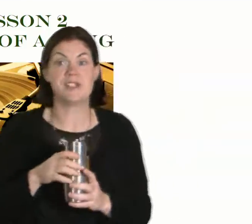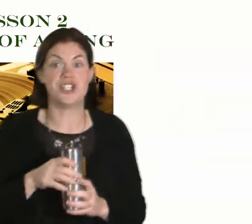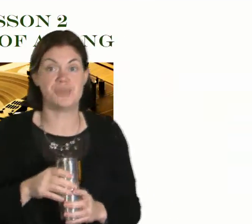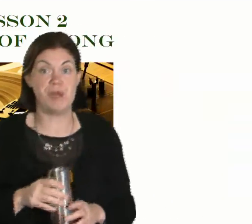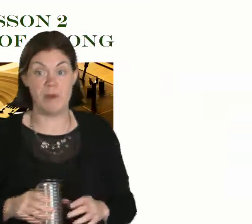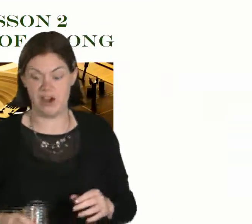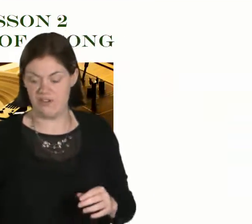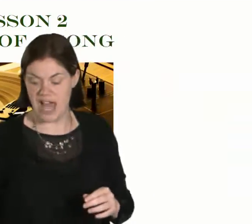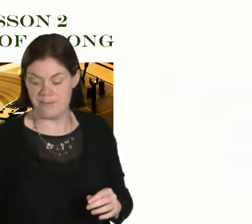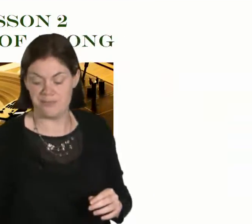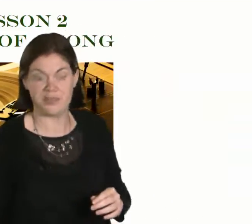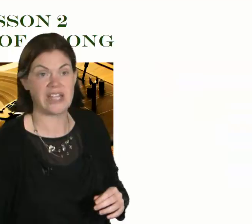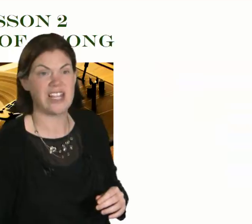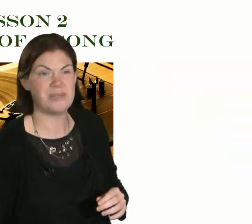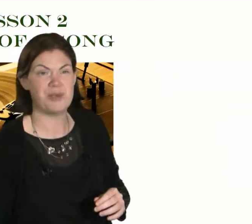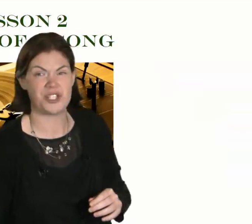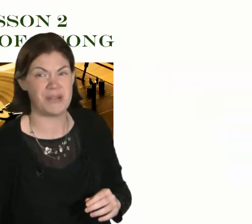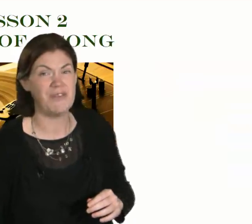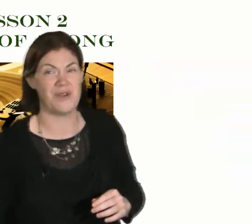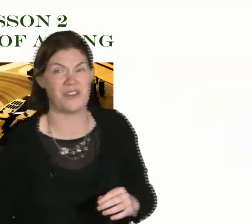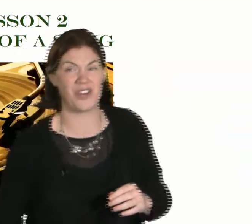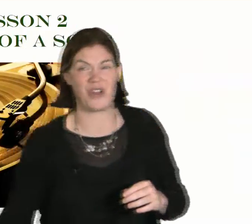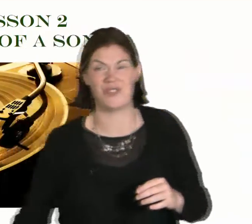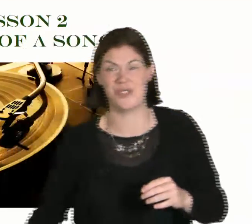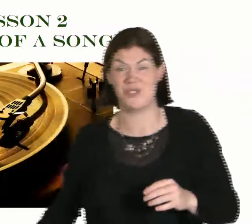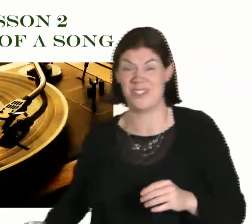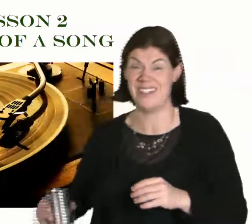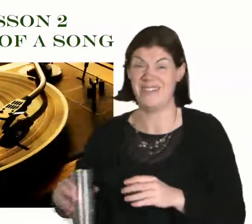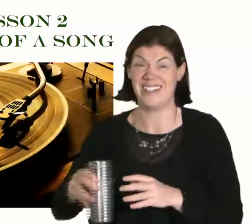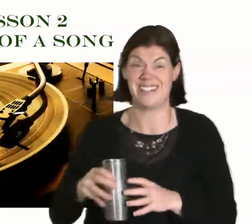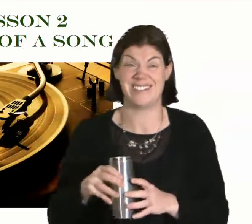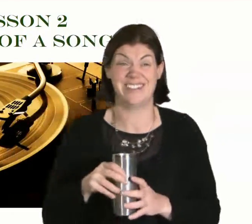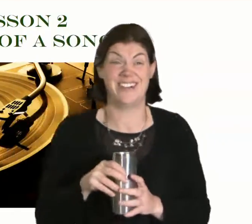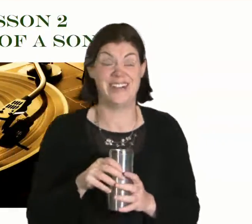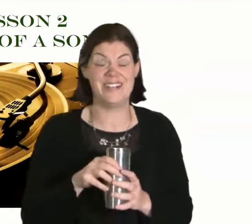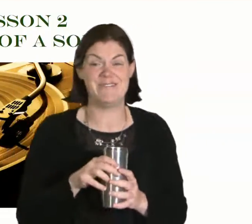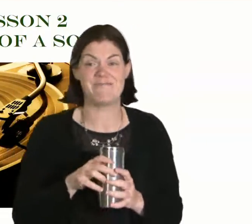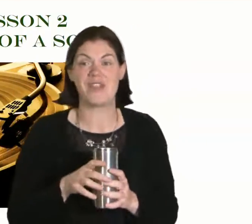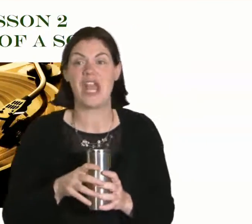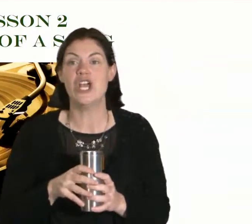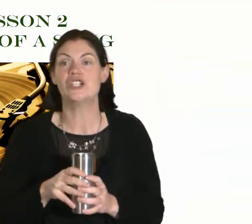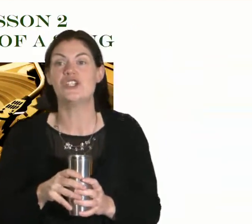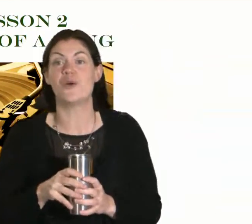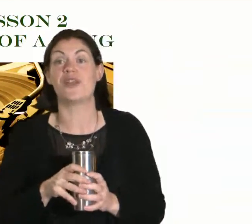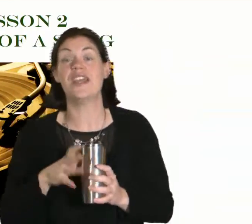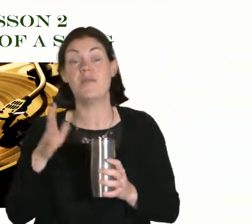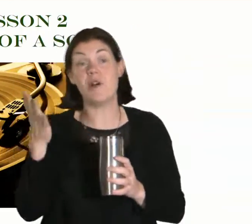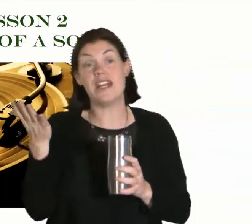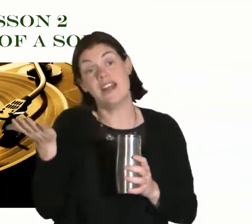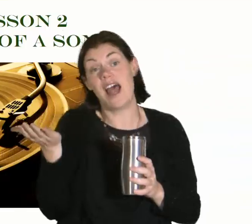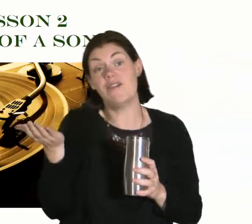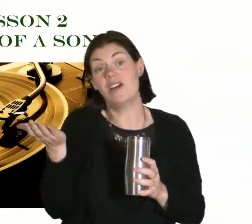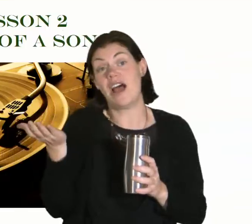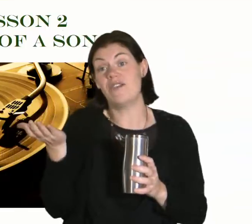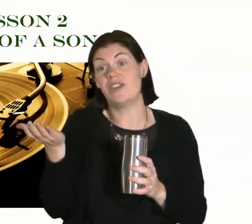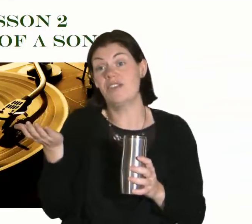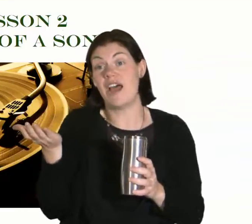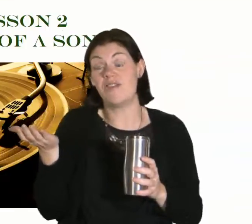Okay, so just be aware of that. I'd like to push some of you out of your comfort zones anyways, all right? So think about it,